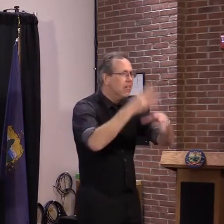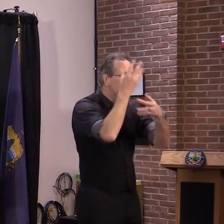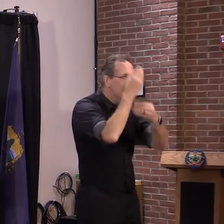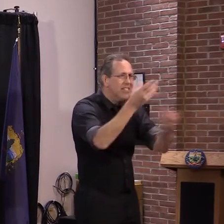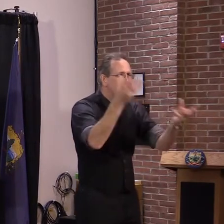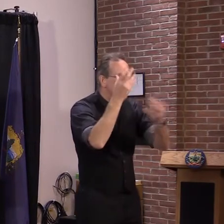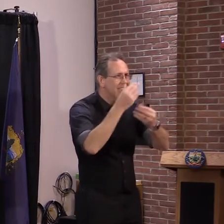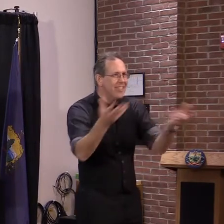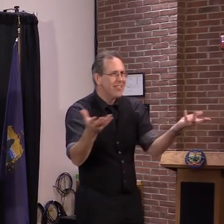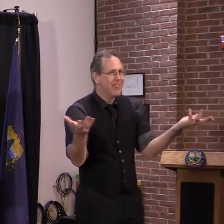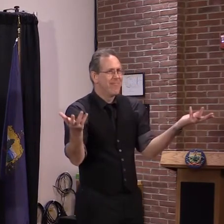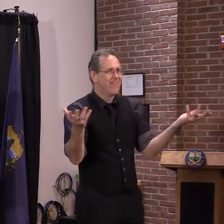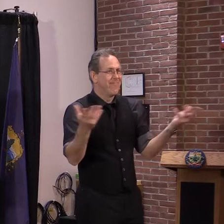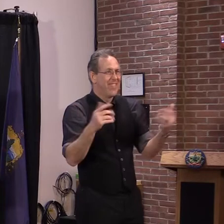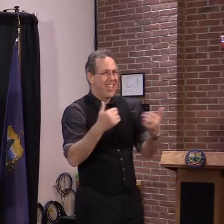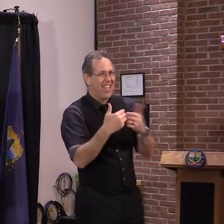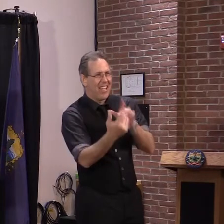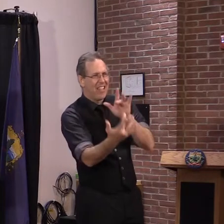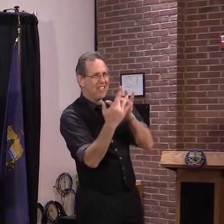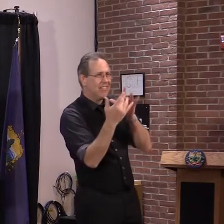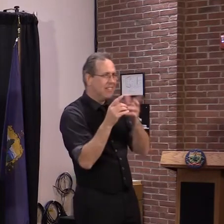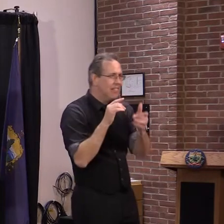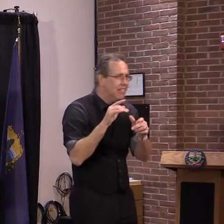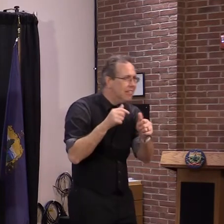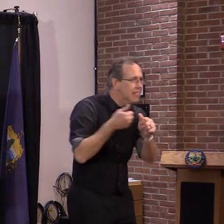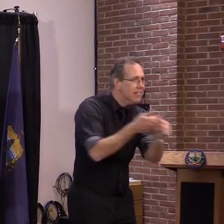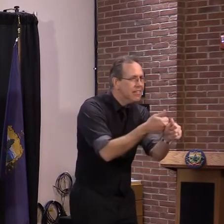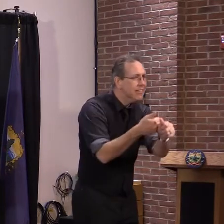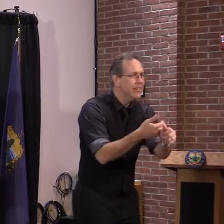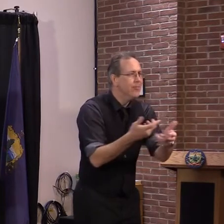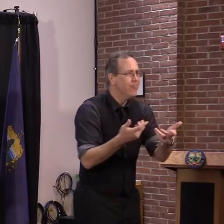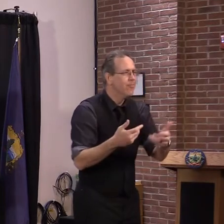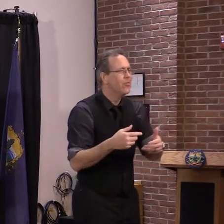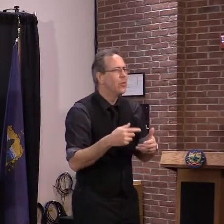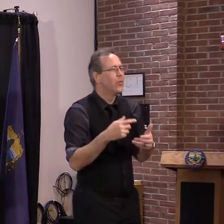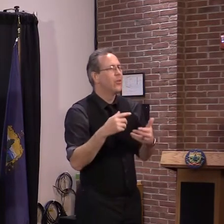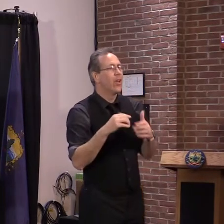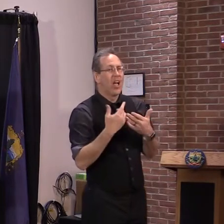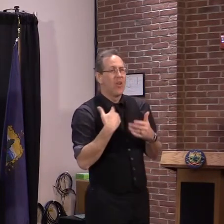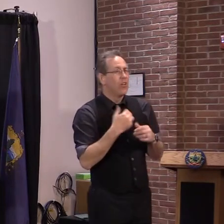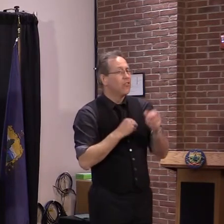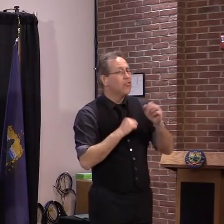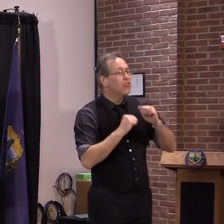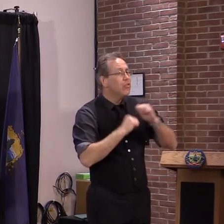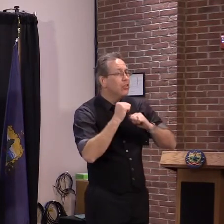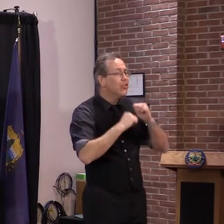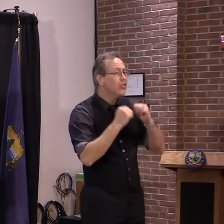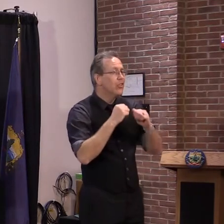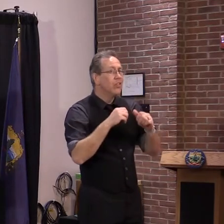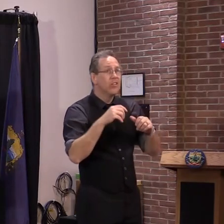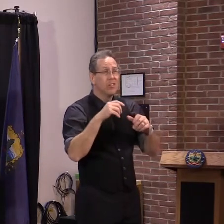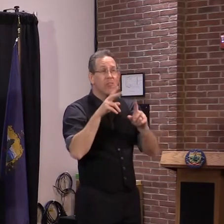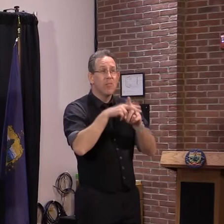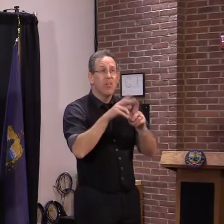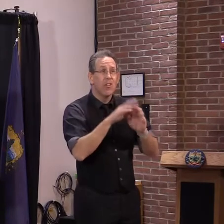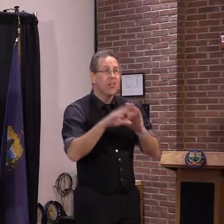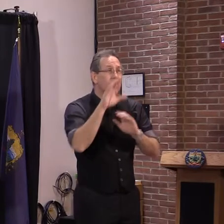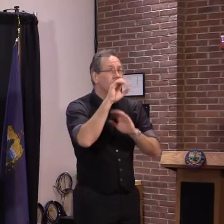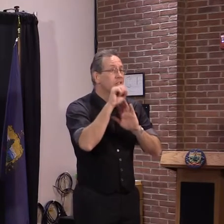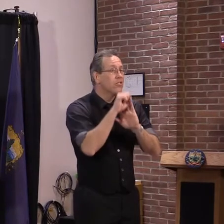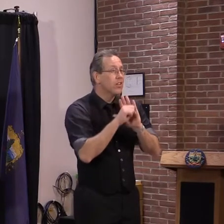And that's why the public health structures around the country and state health official